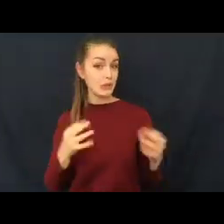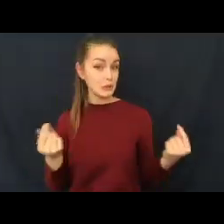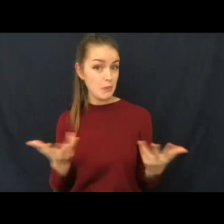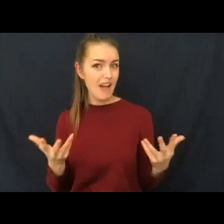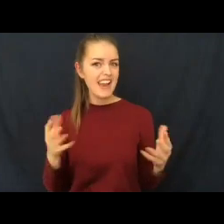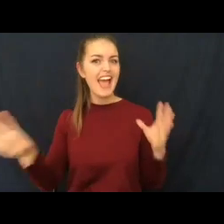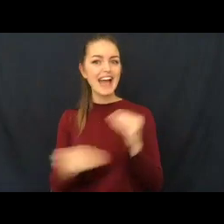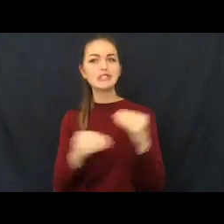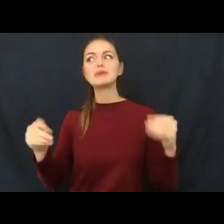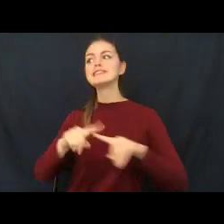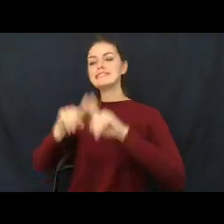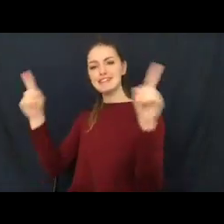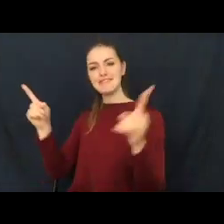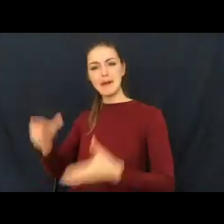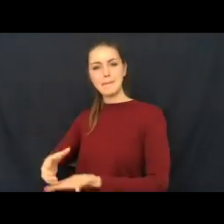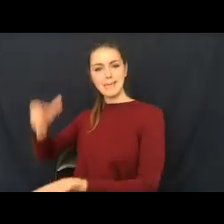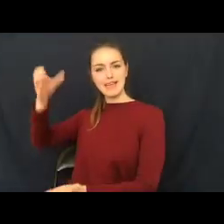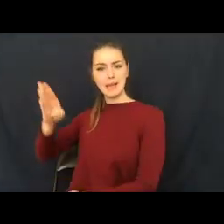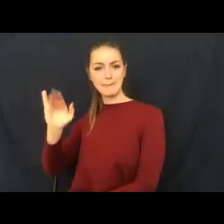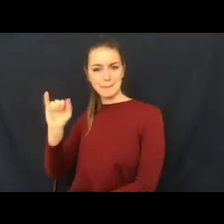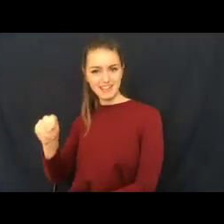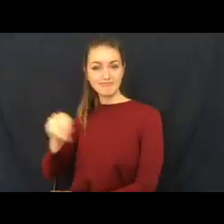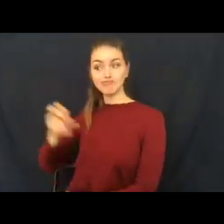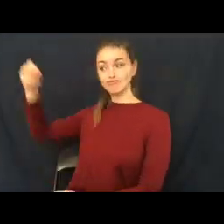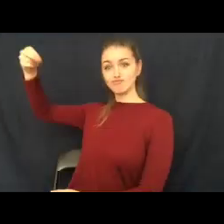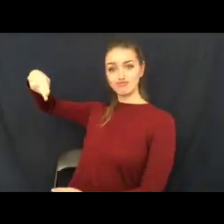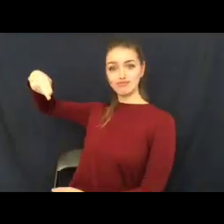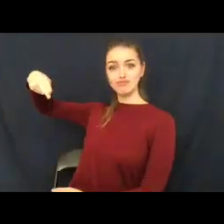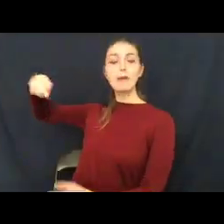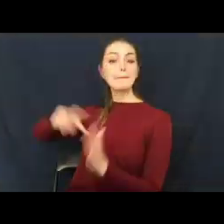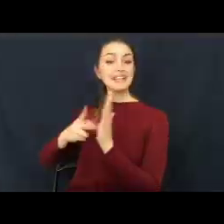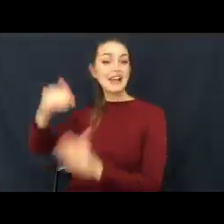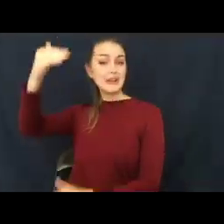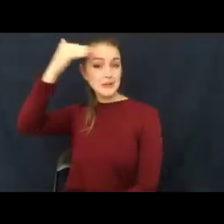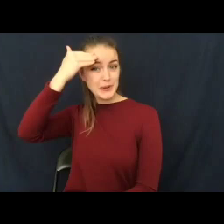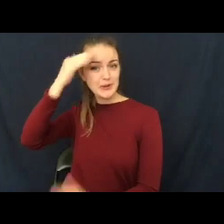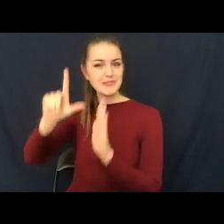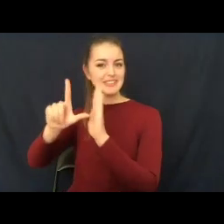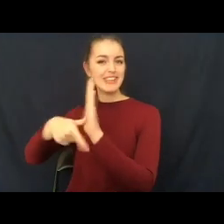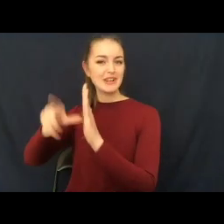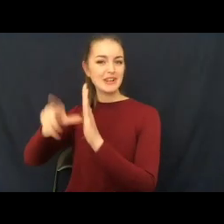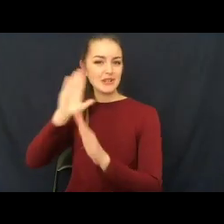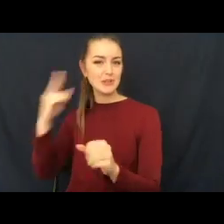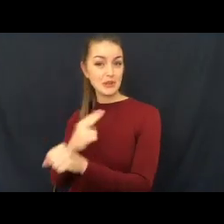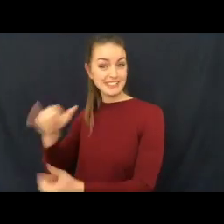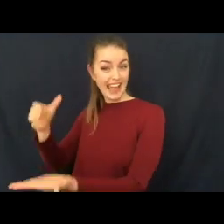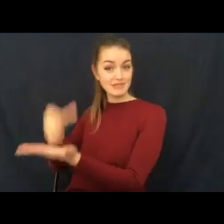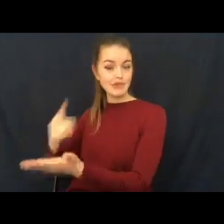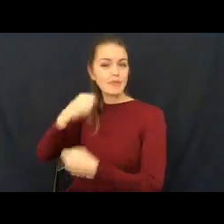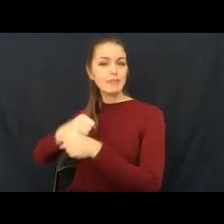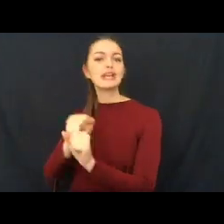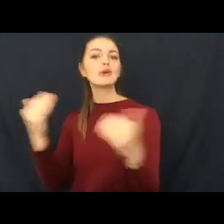bin, and and then I know that it's going to be used to make new products.